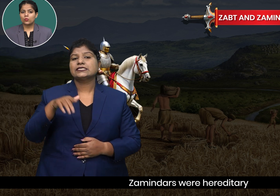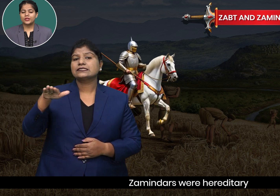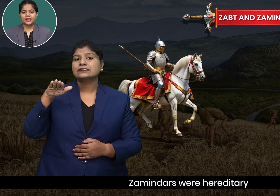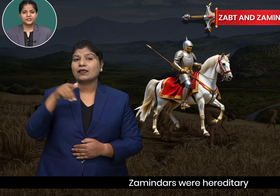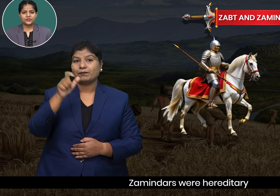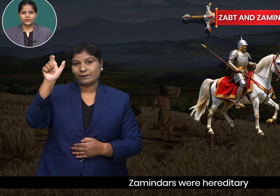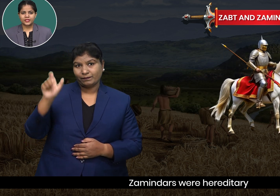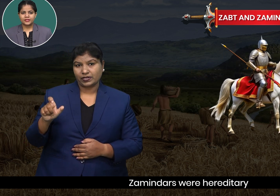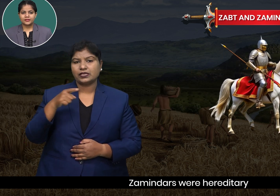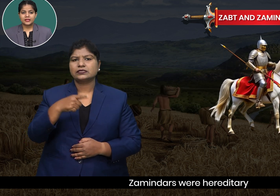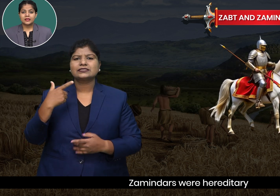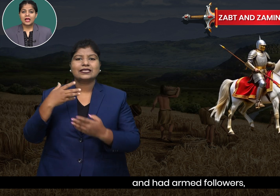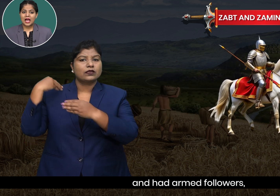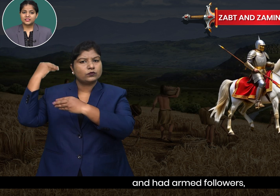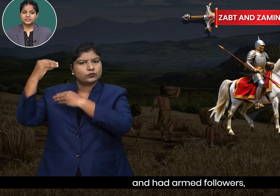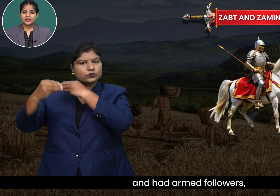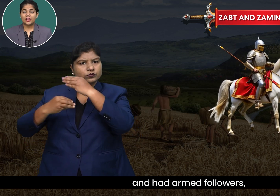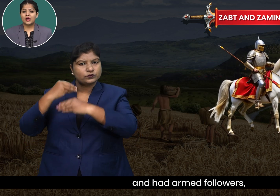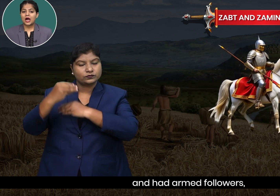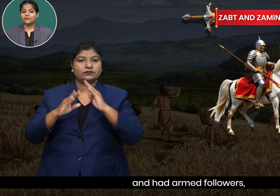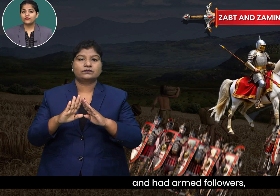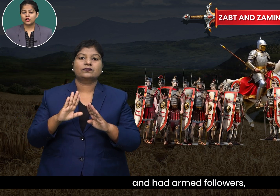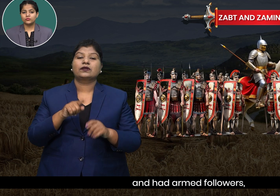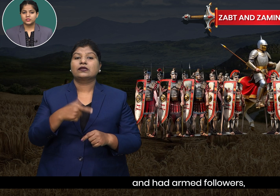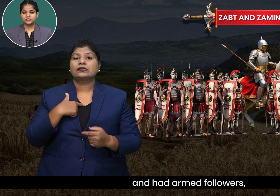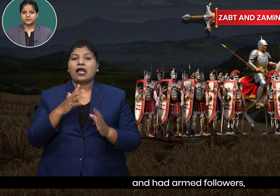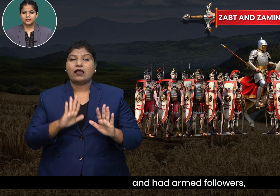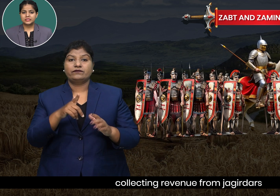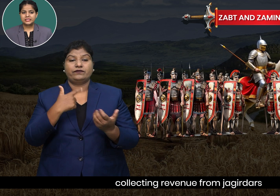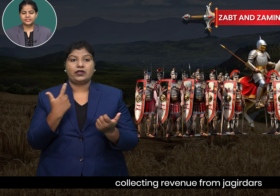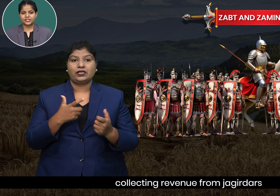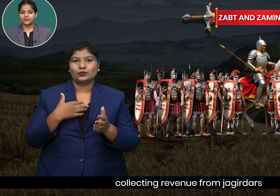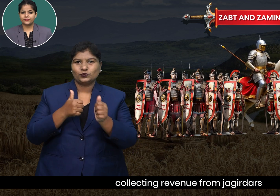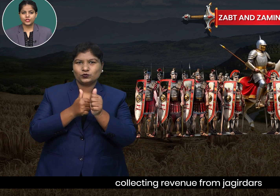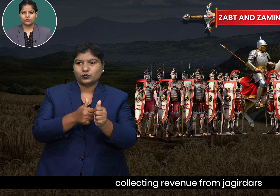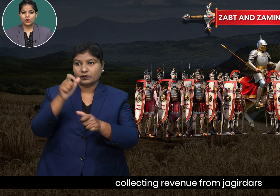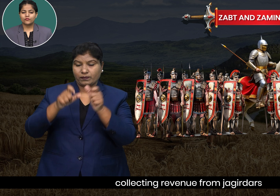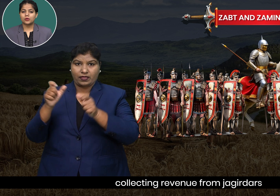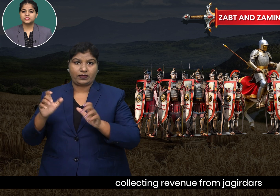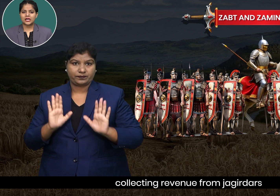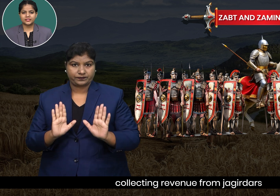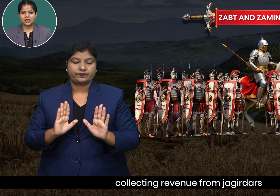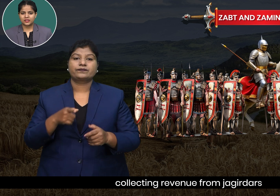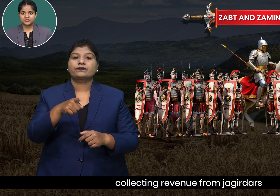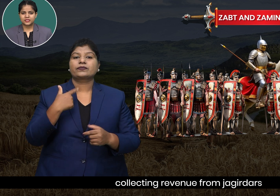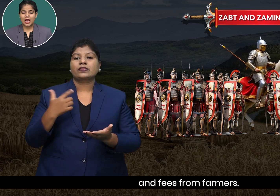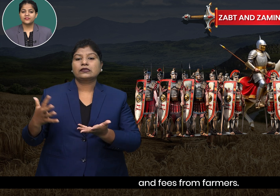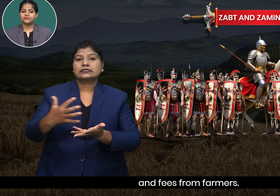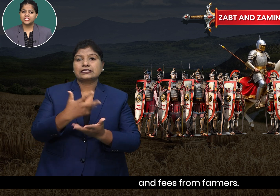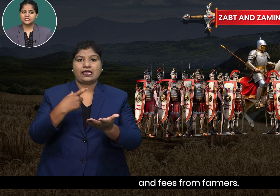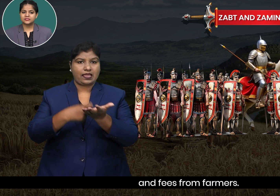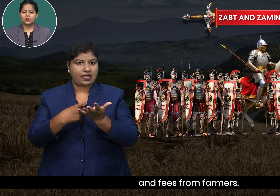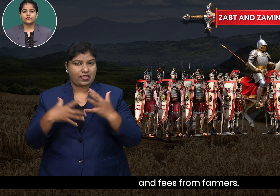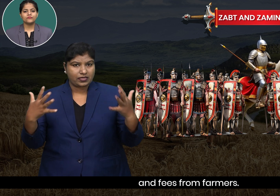Zamindars were hereditary and had armed followers collecting revenue from Zagirdars